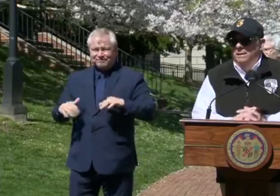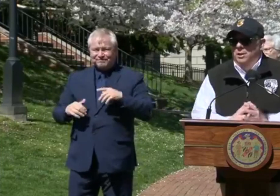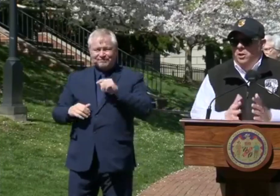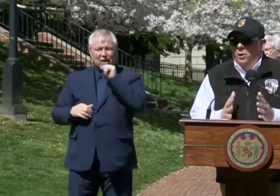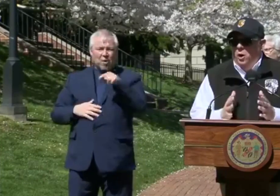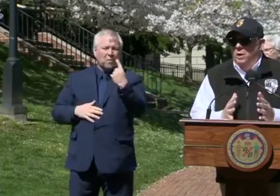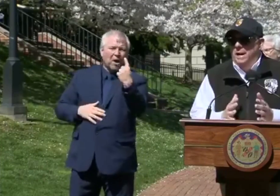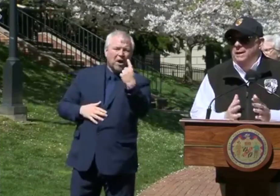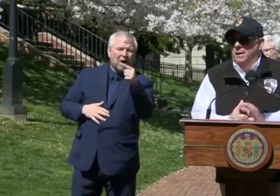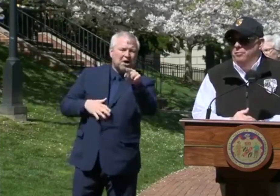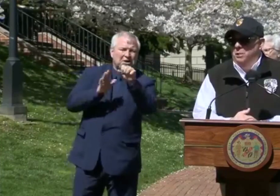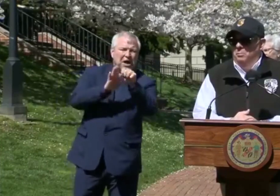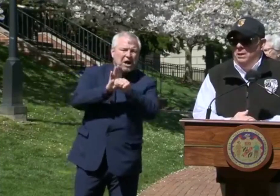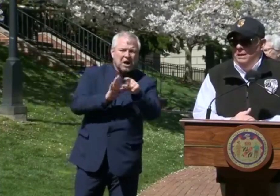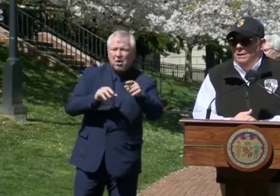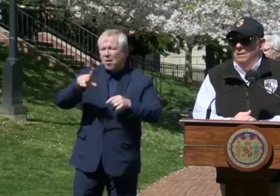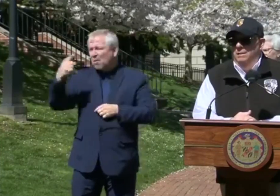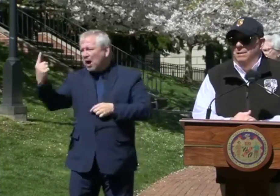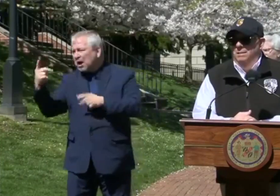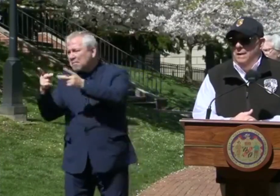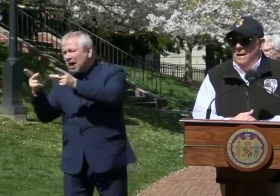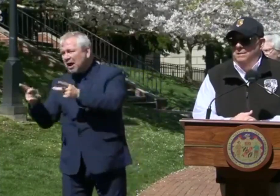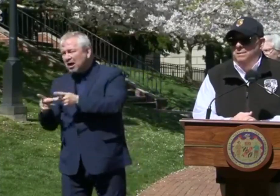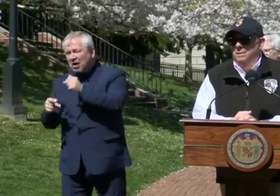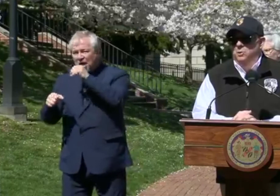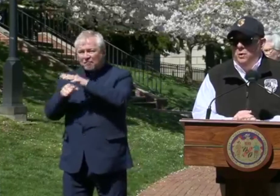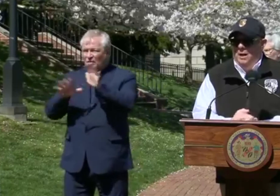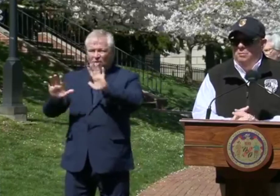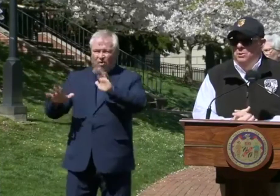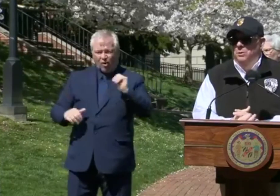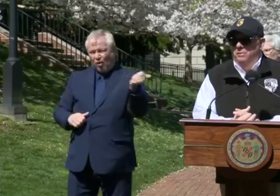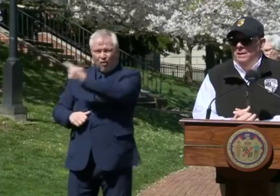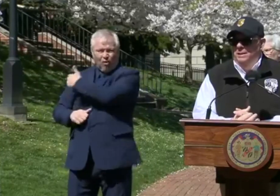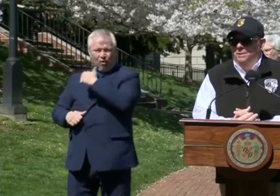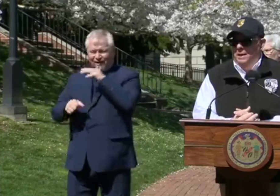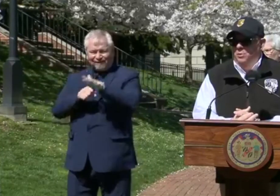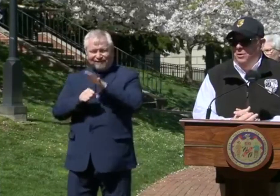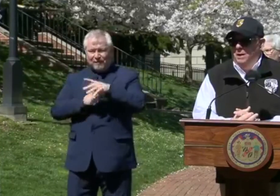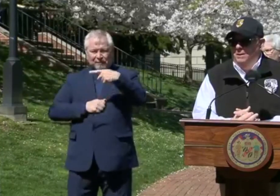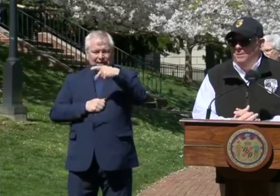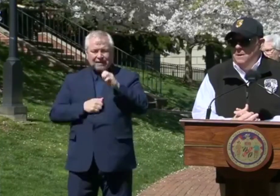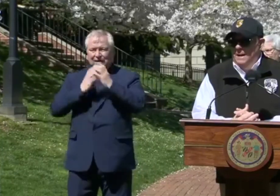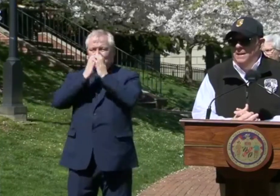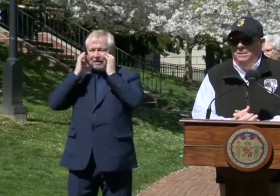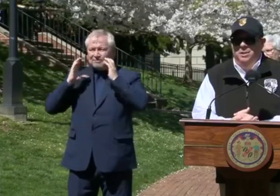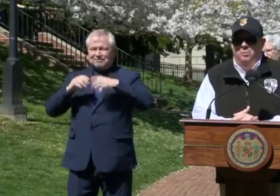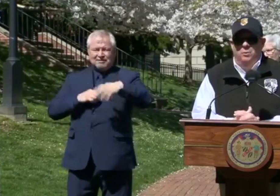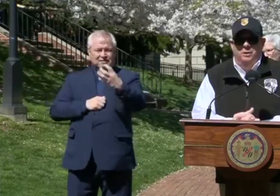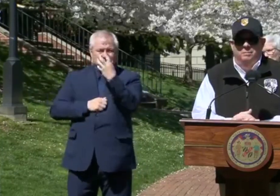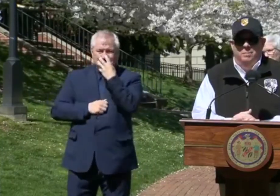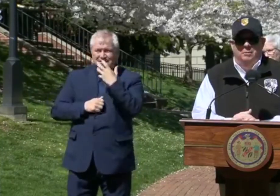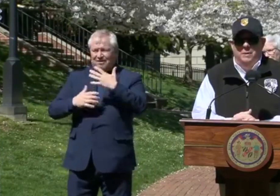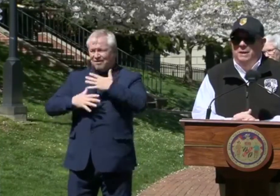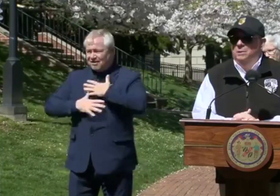state. There are not enough PPE, masks, swabs, or ventilators anywhere in America. And that's the number